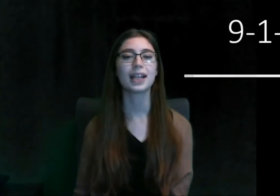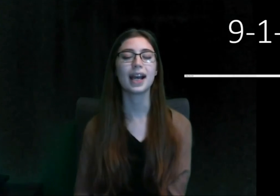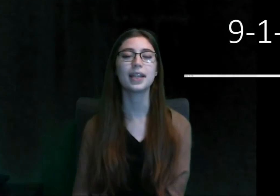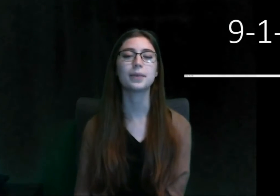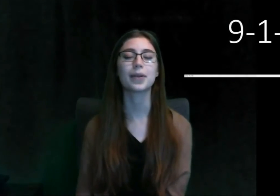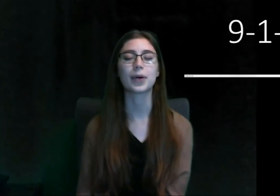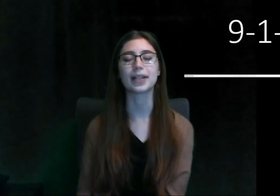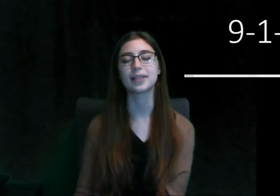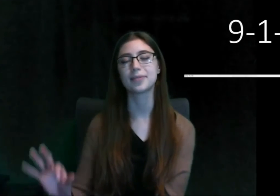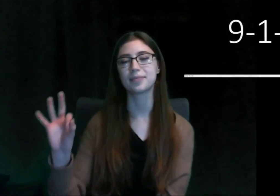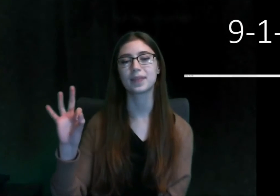(911).